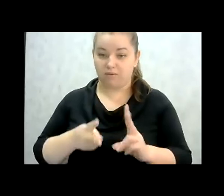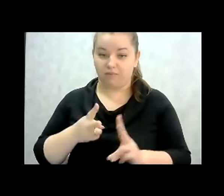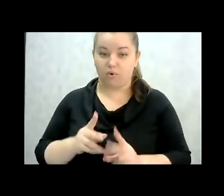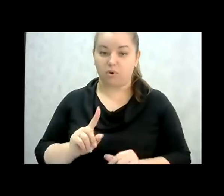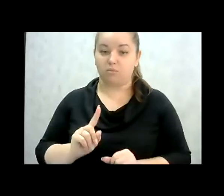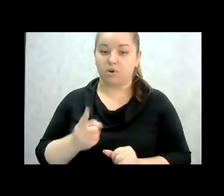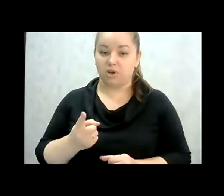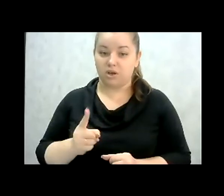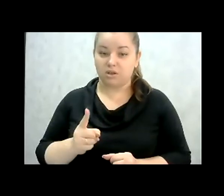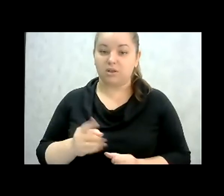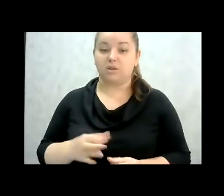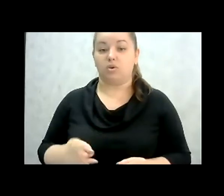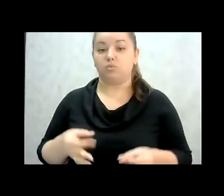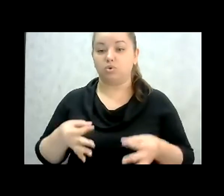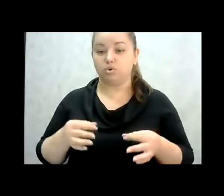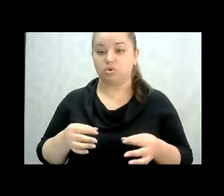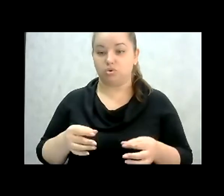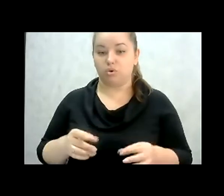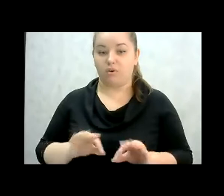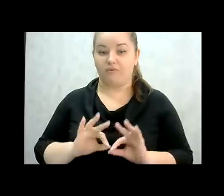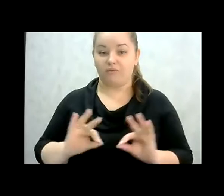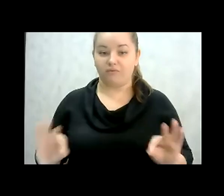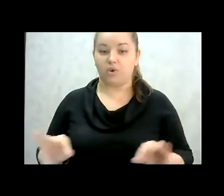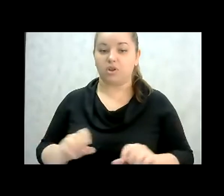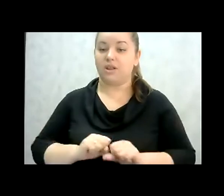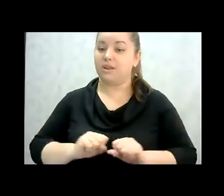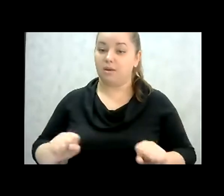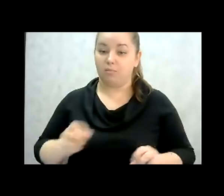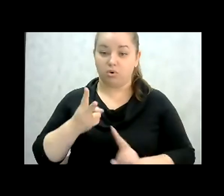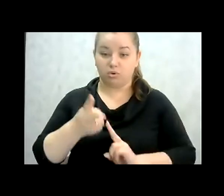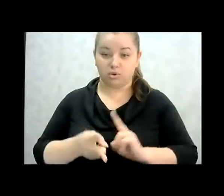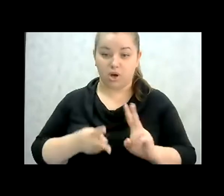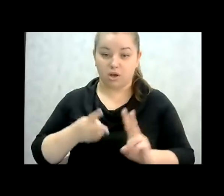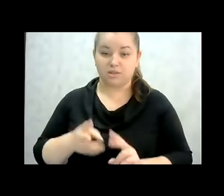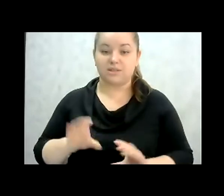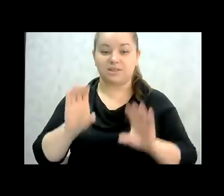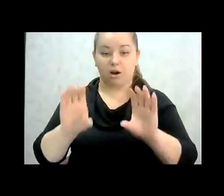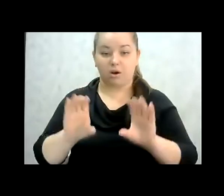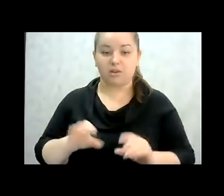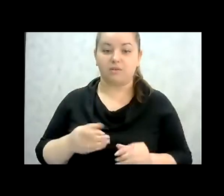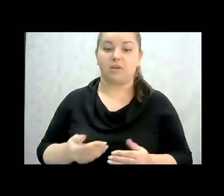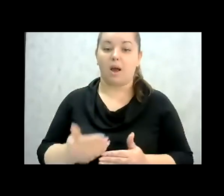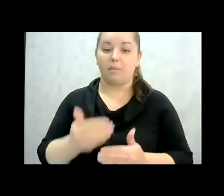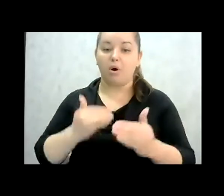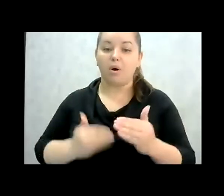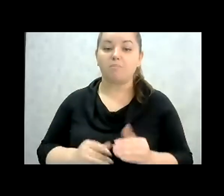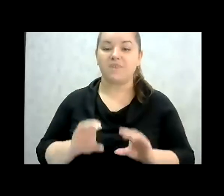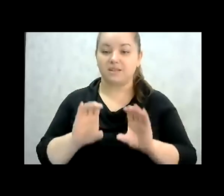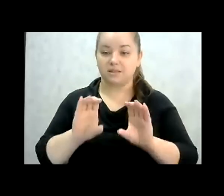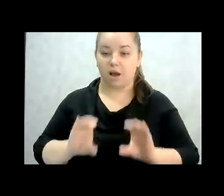of course, uncertainty and lack of awareness among stakeholders. So that's the first point. The